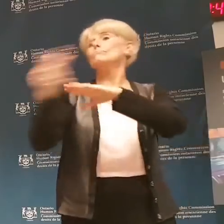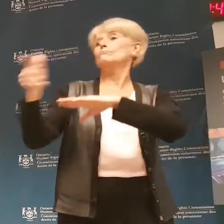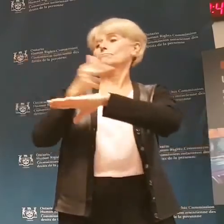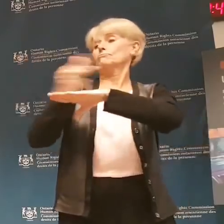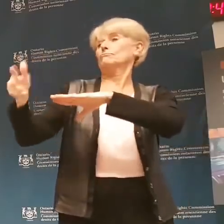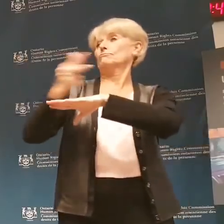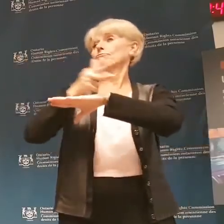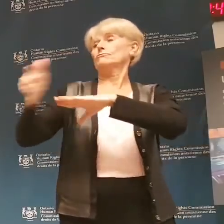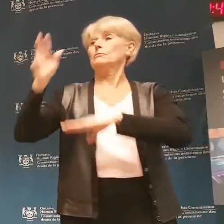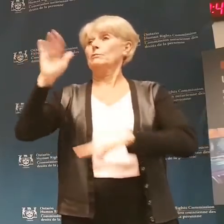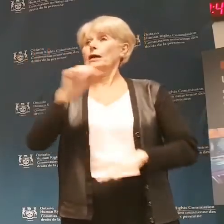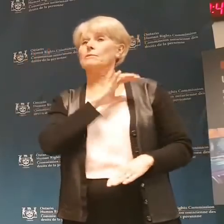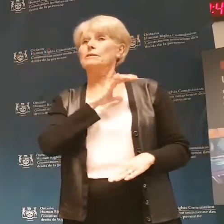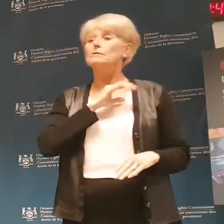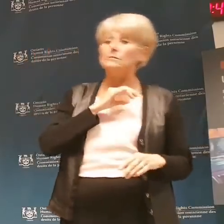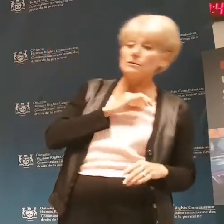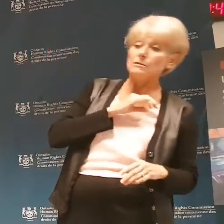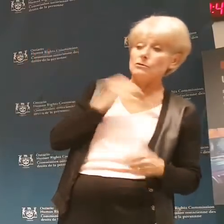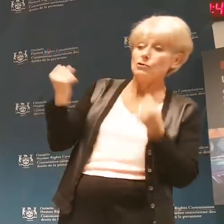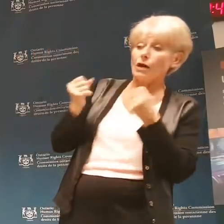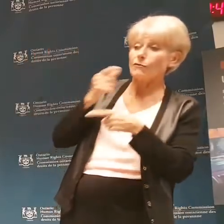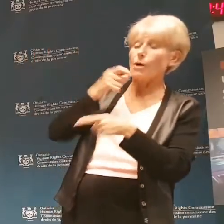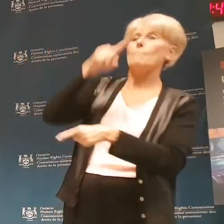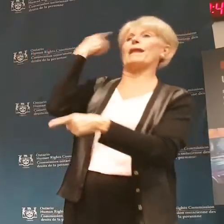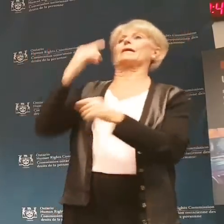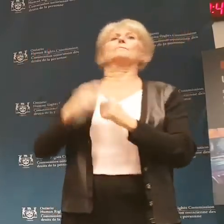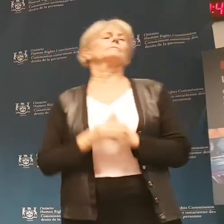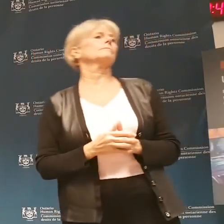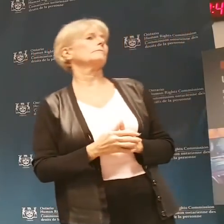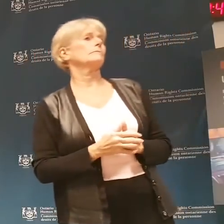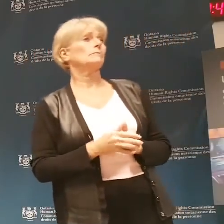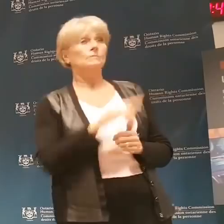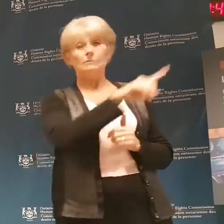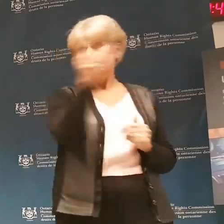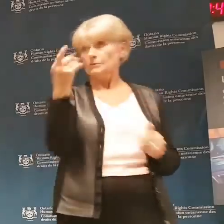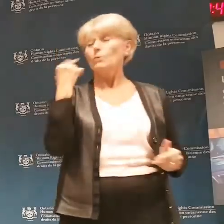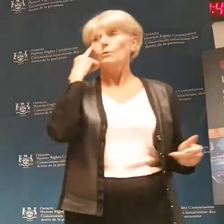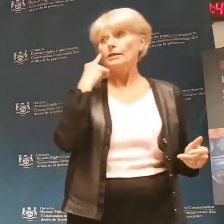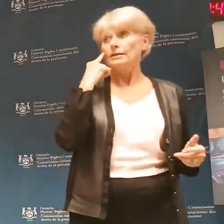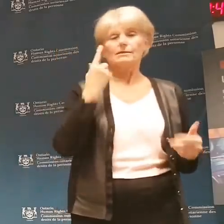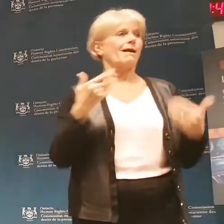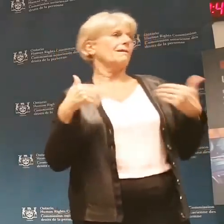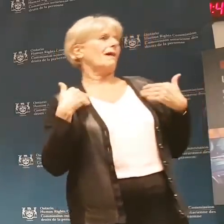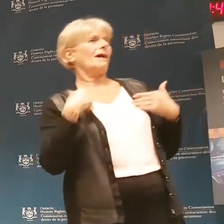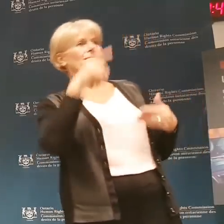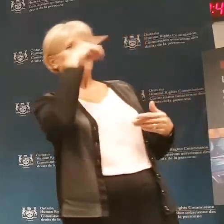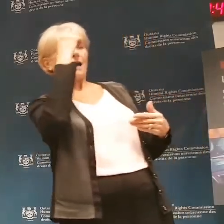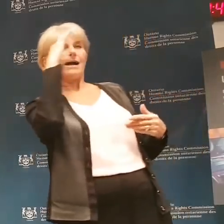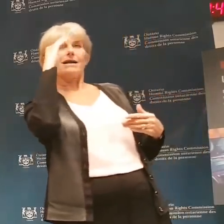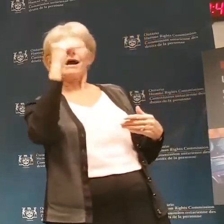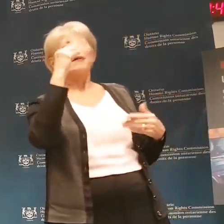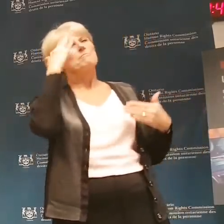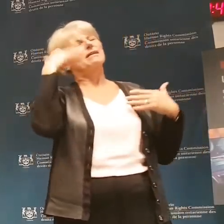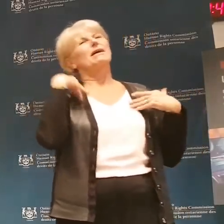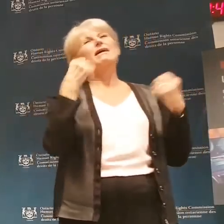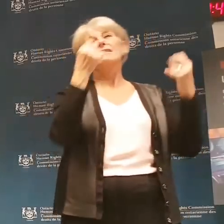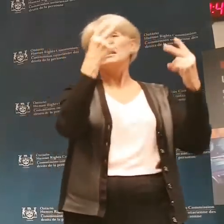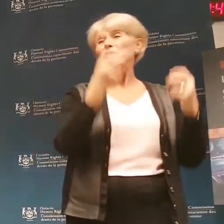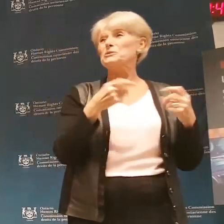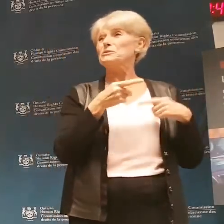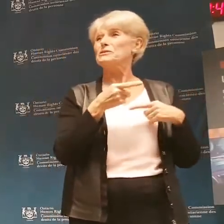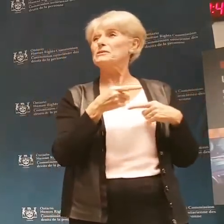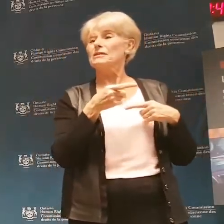over by police are black drivers? Have you ever witnessed a young black man with mental health